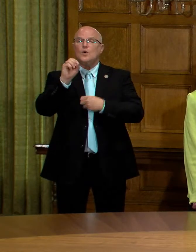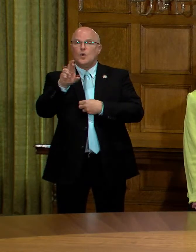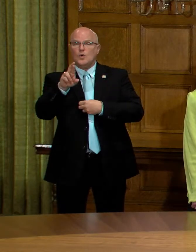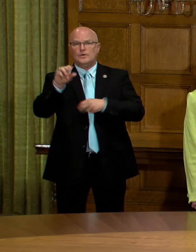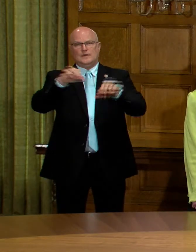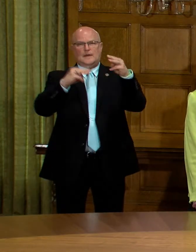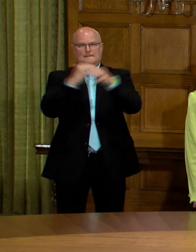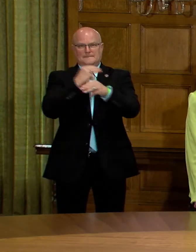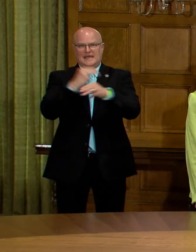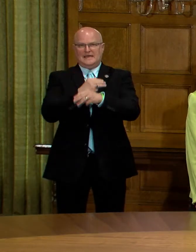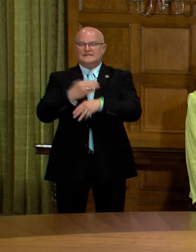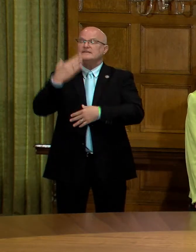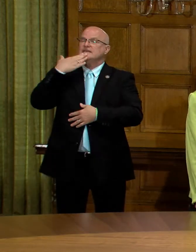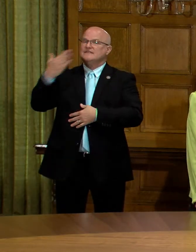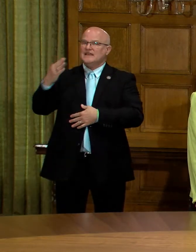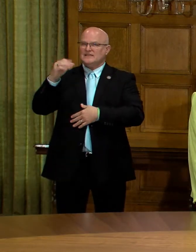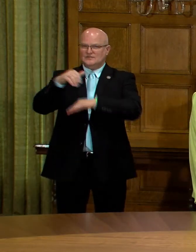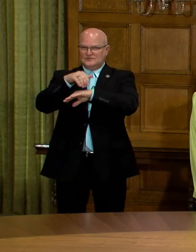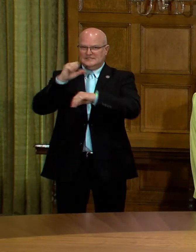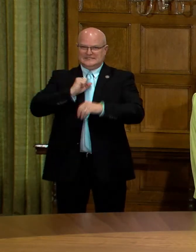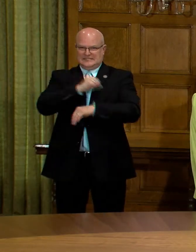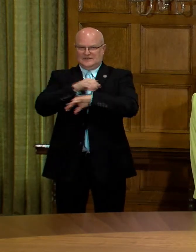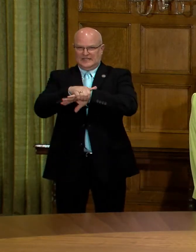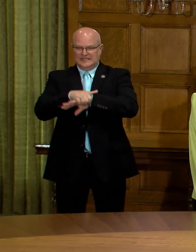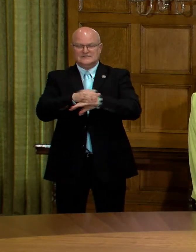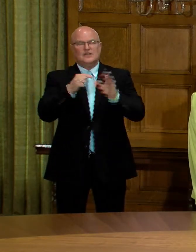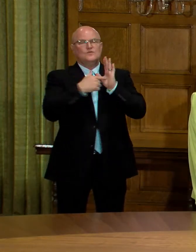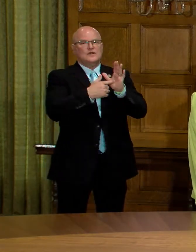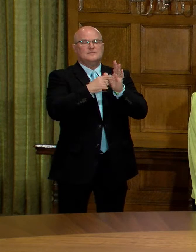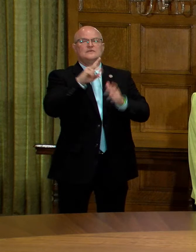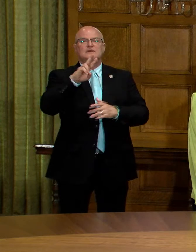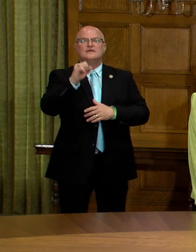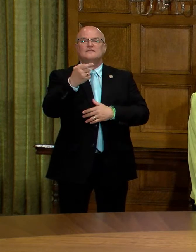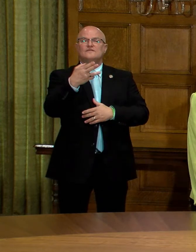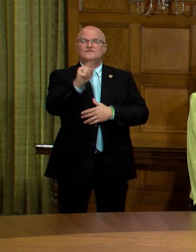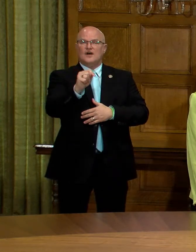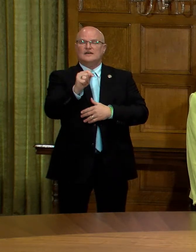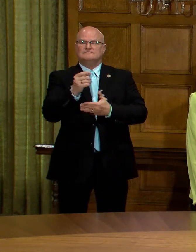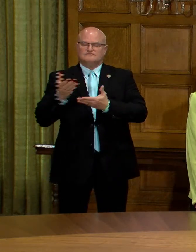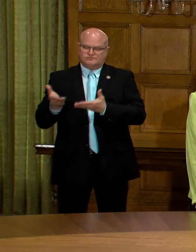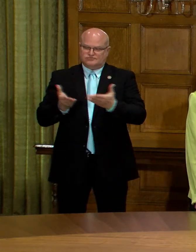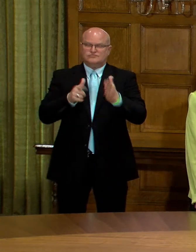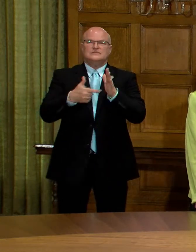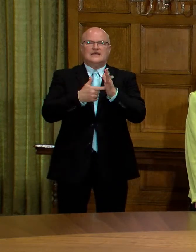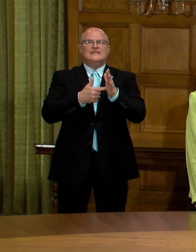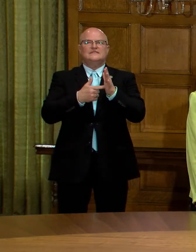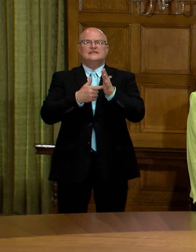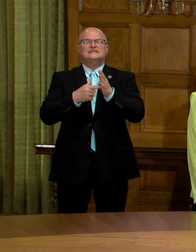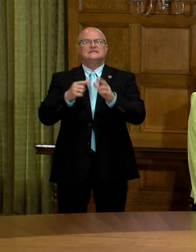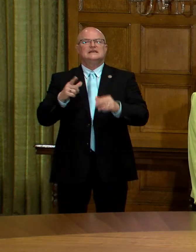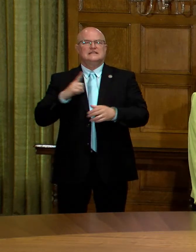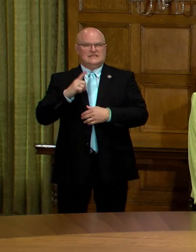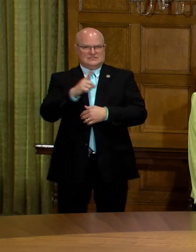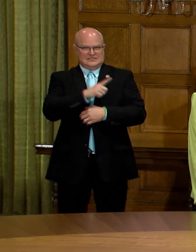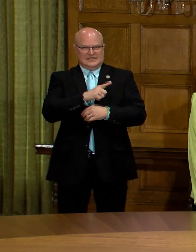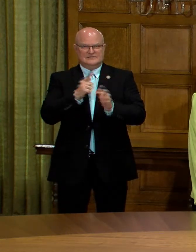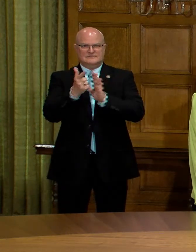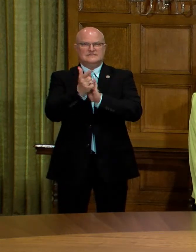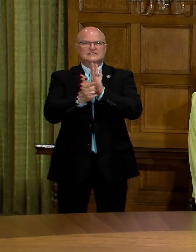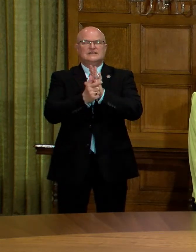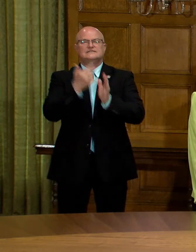well. Thank you, Senator English and Representative Vaught, for carrying this important legislation. And